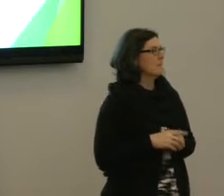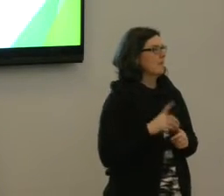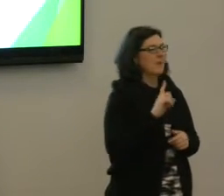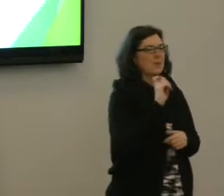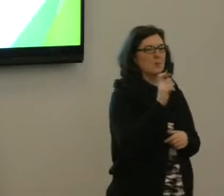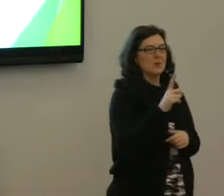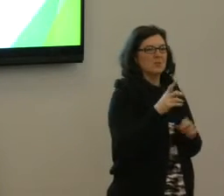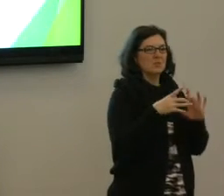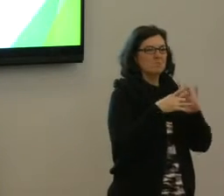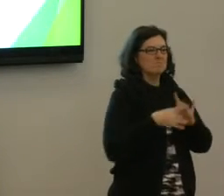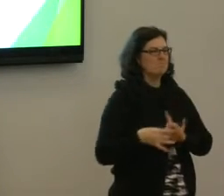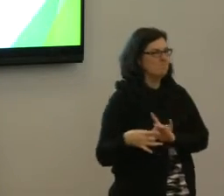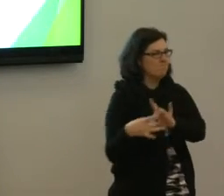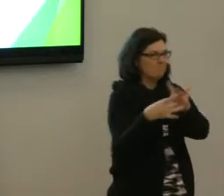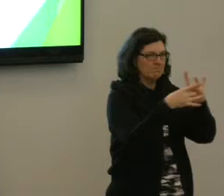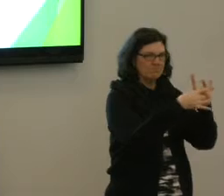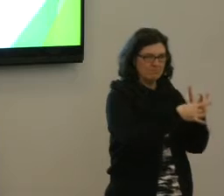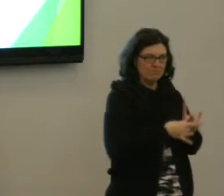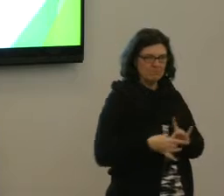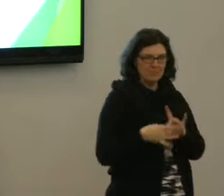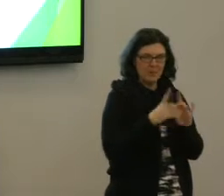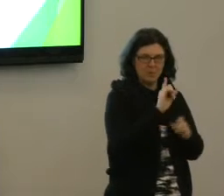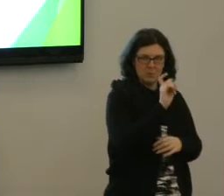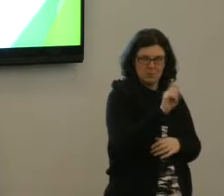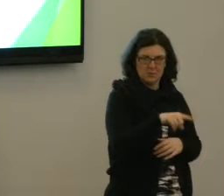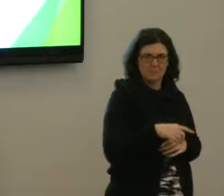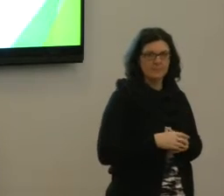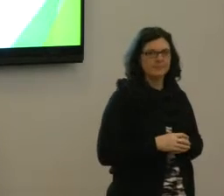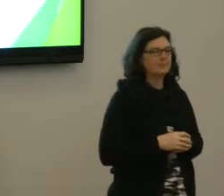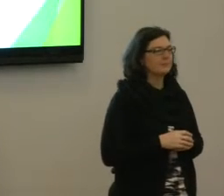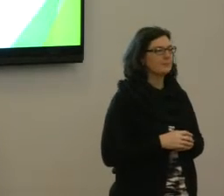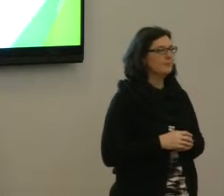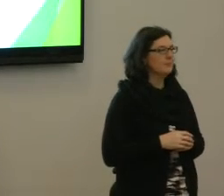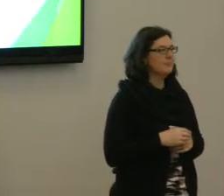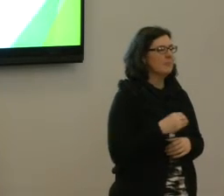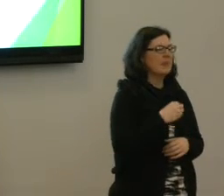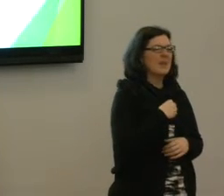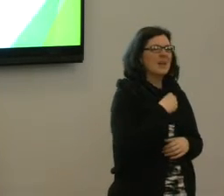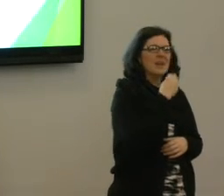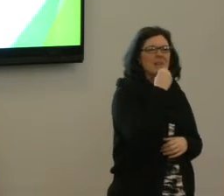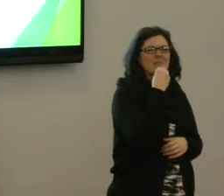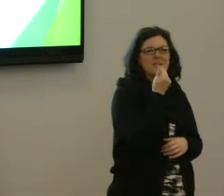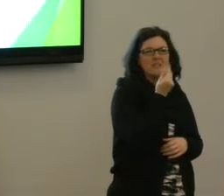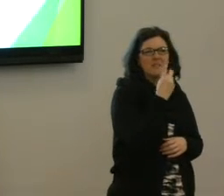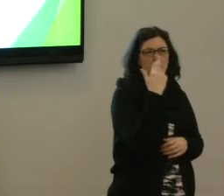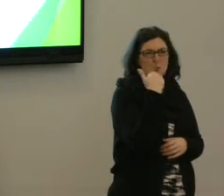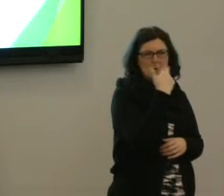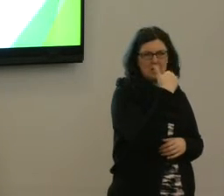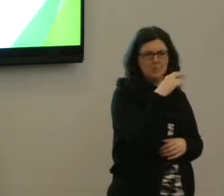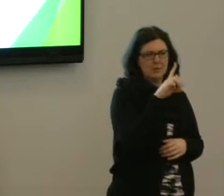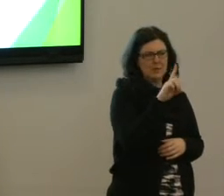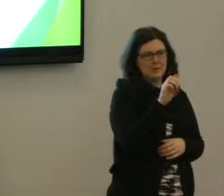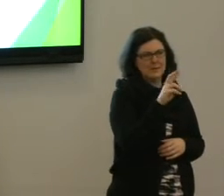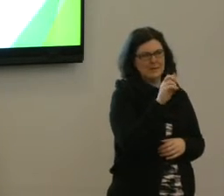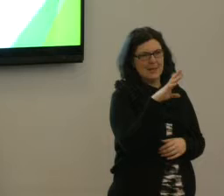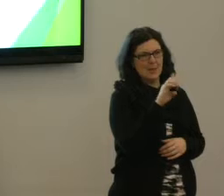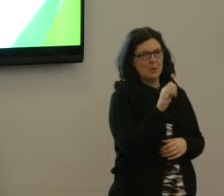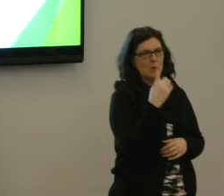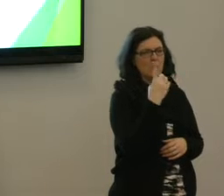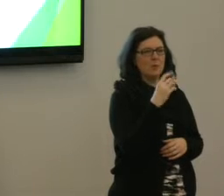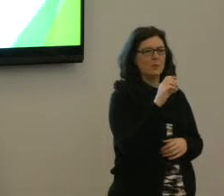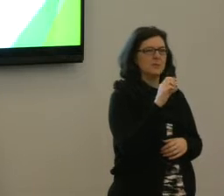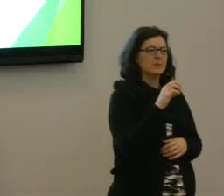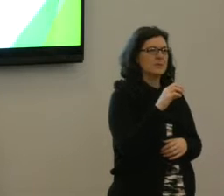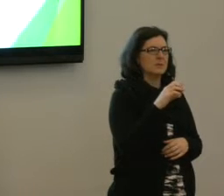question. Think about, I've eaten in a couple of restaurants in Delaware already. One of them was